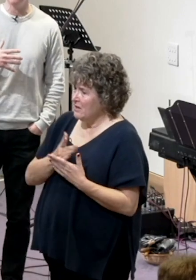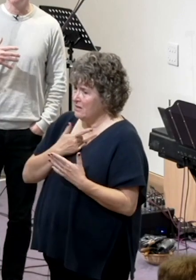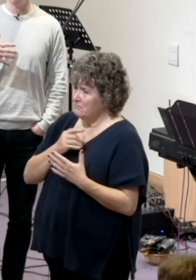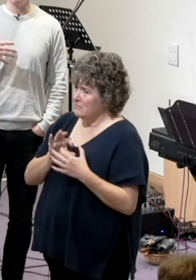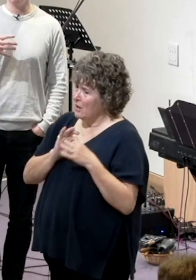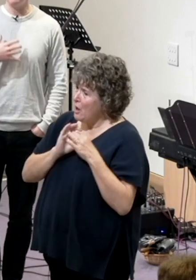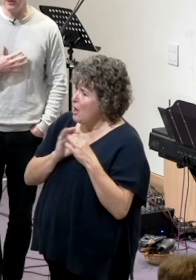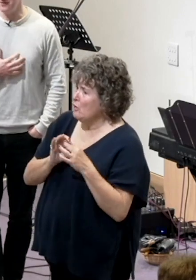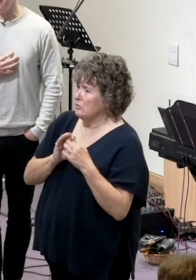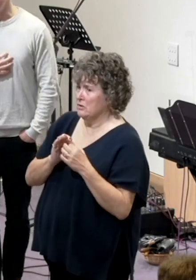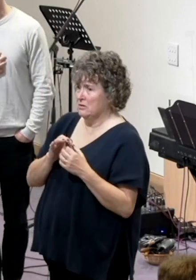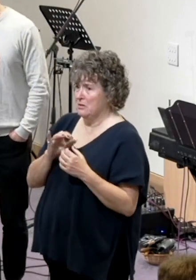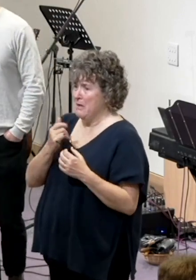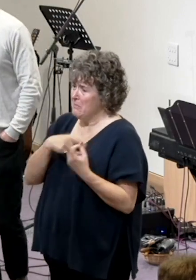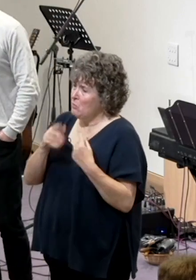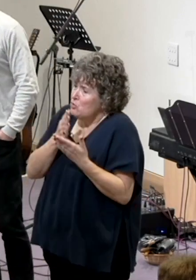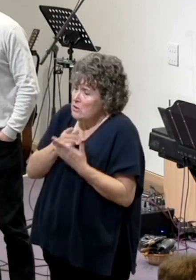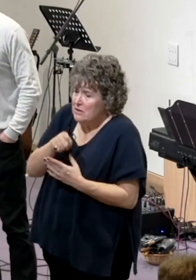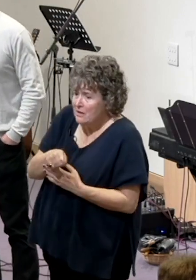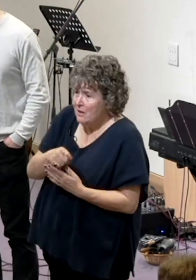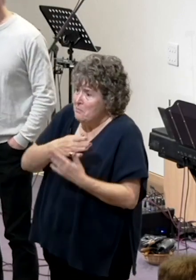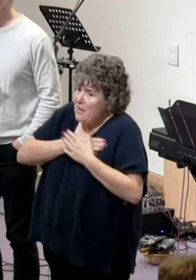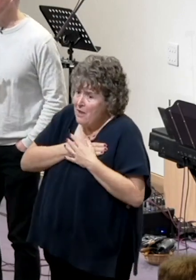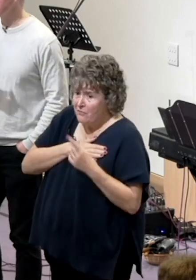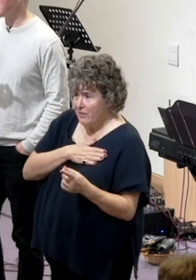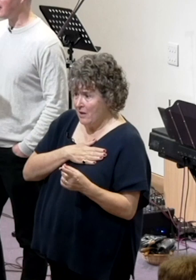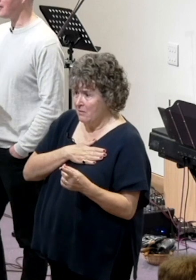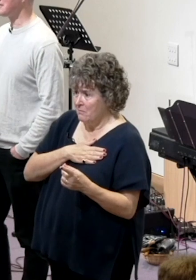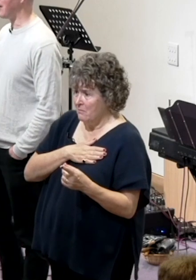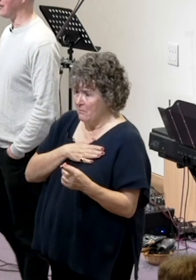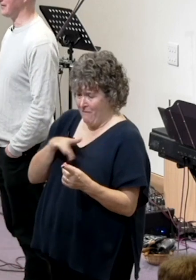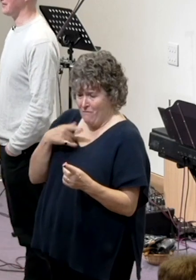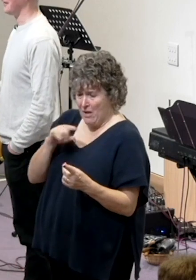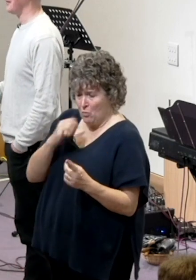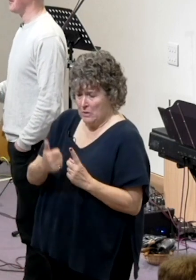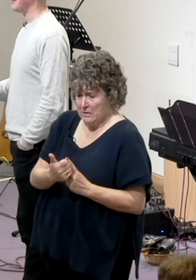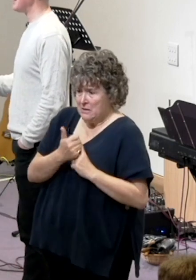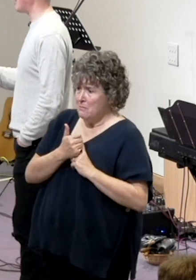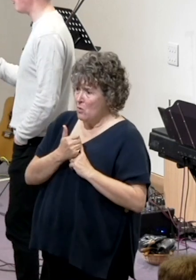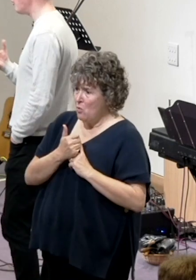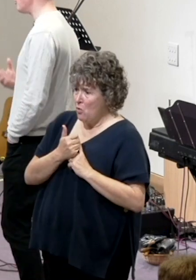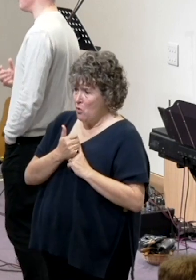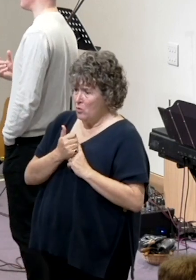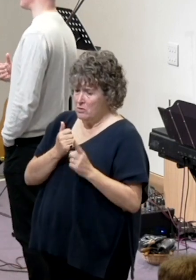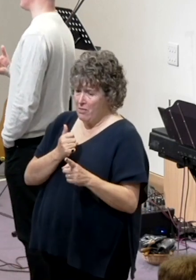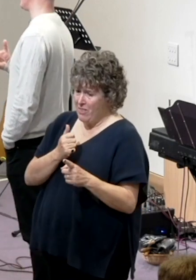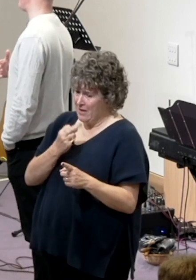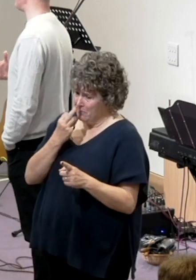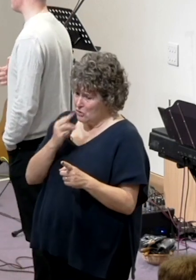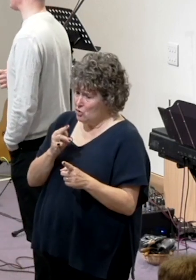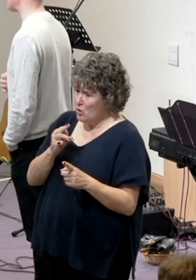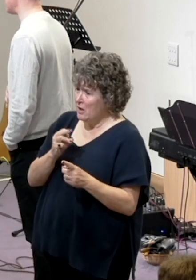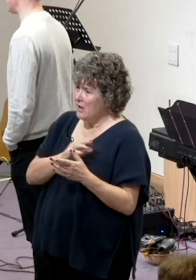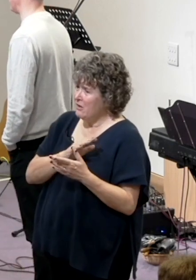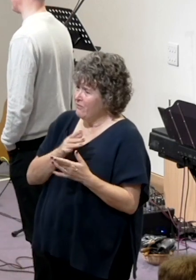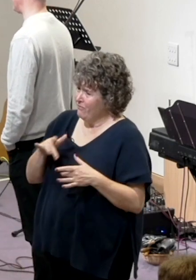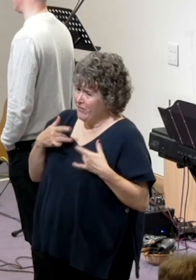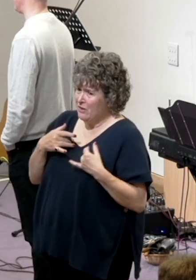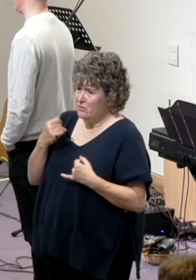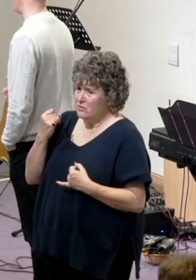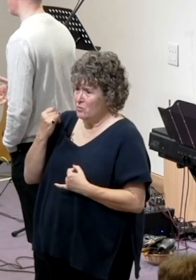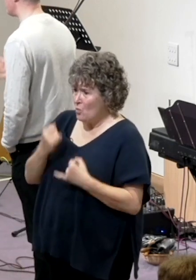someone that we trusted, someone that we thought was on our side, then that wound can be much